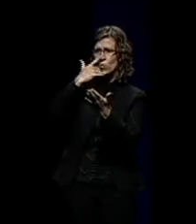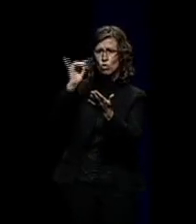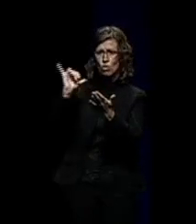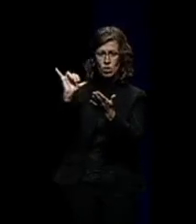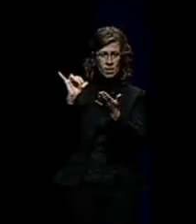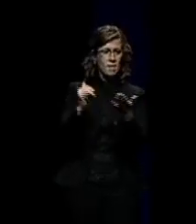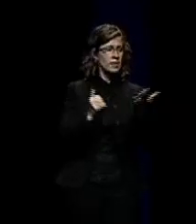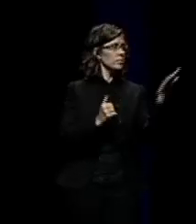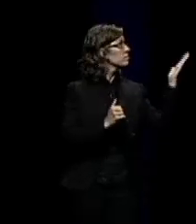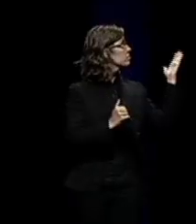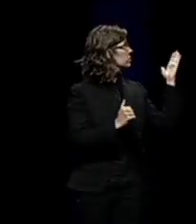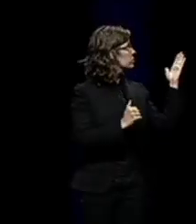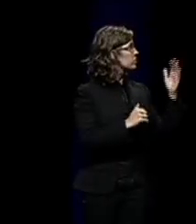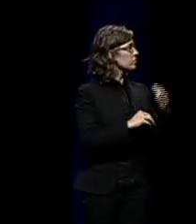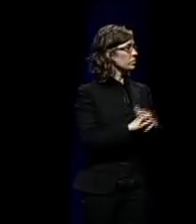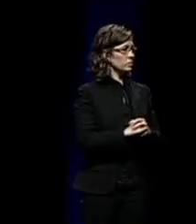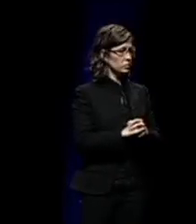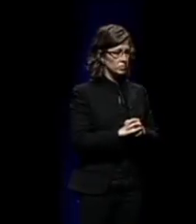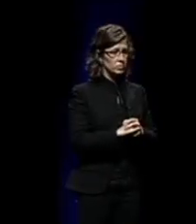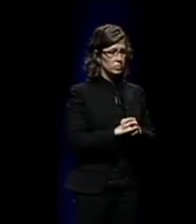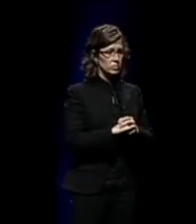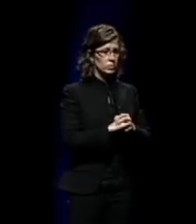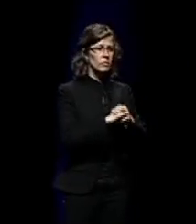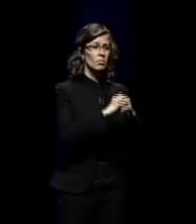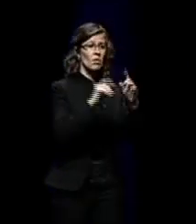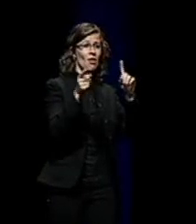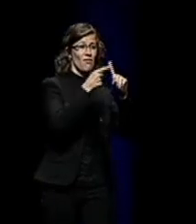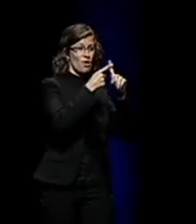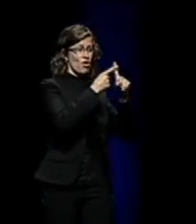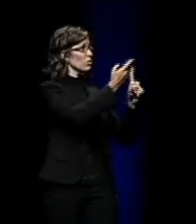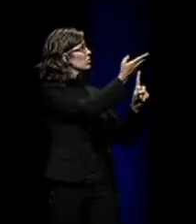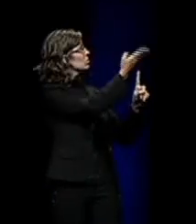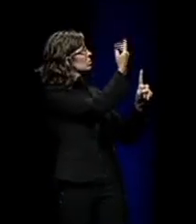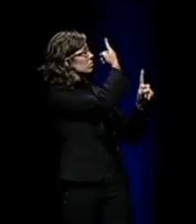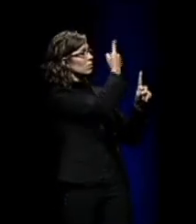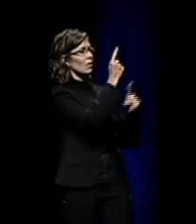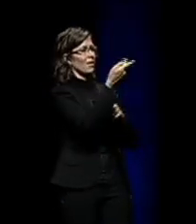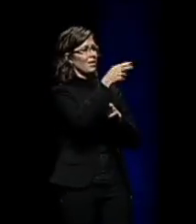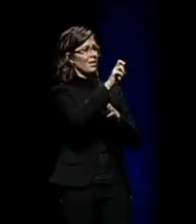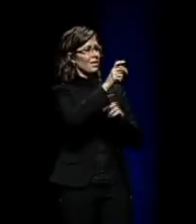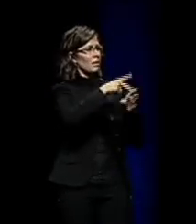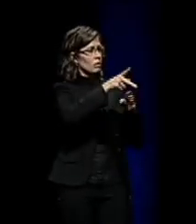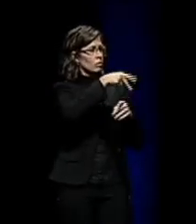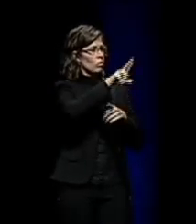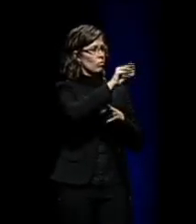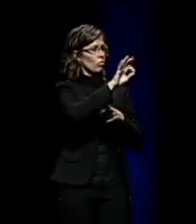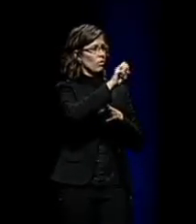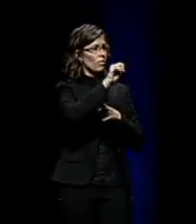You start out with the profession. On the left, these are interpreters. On the right, you have consumers.